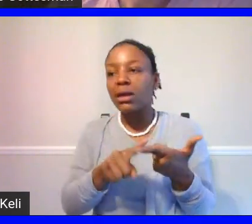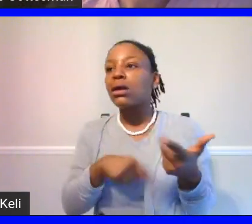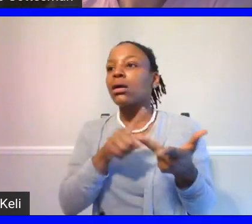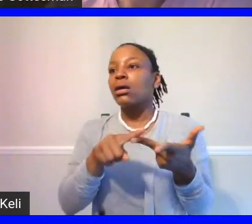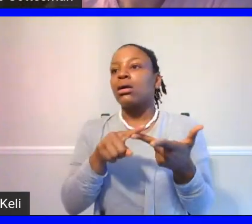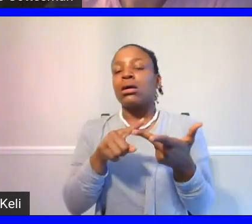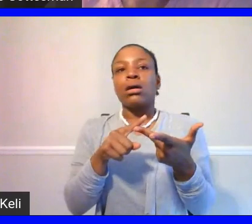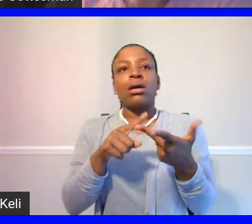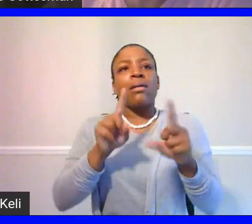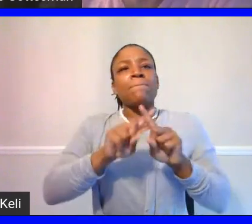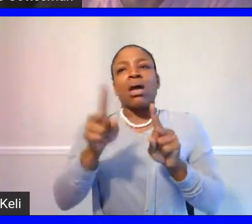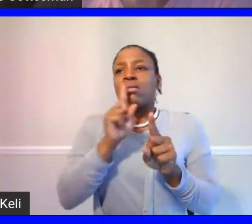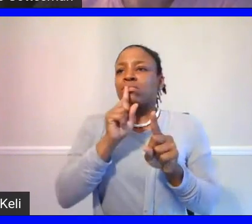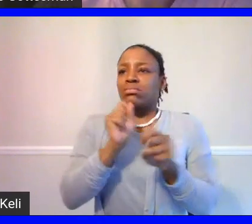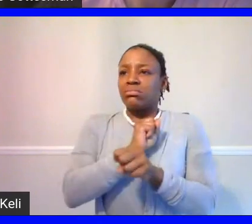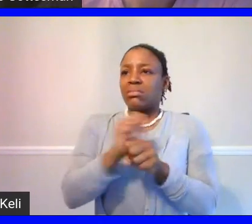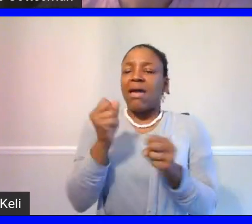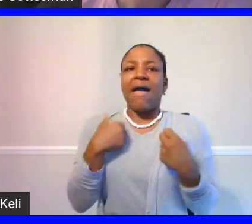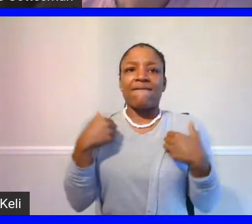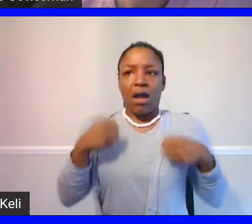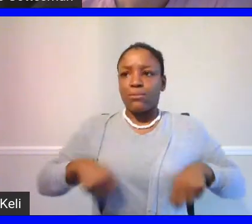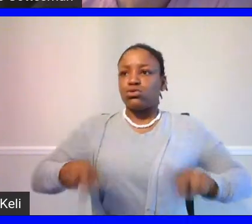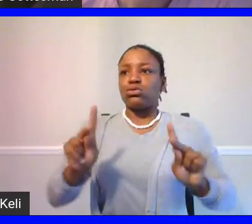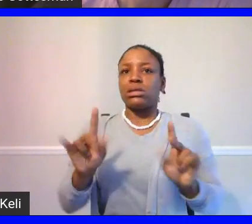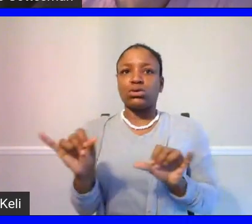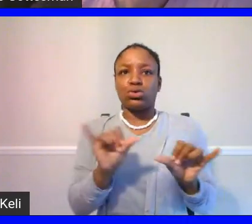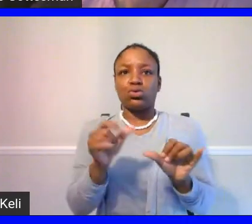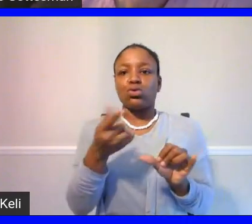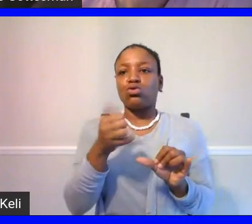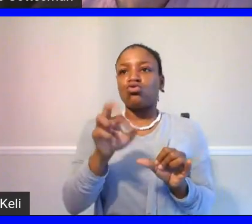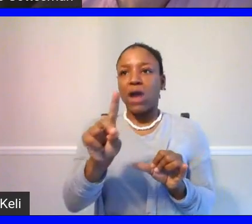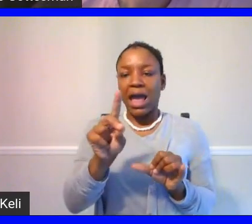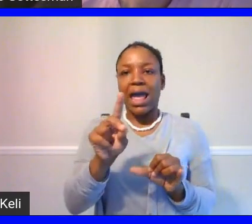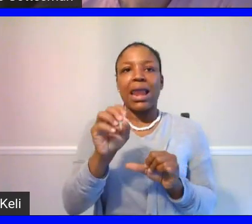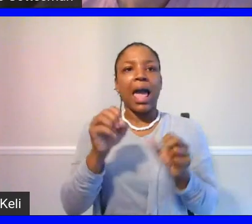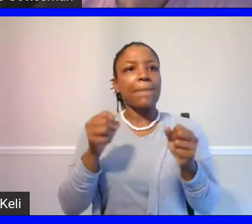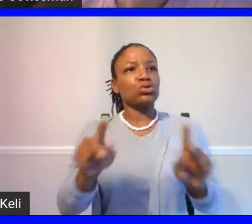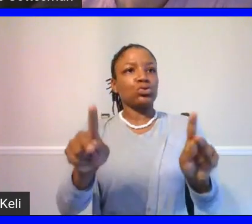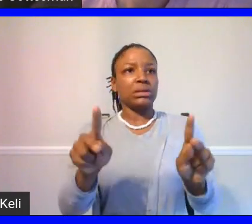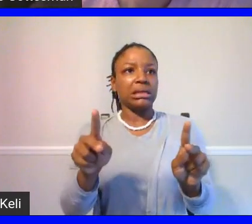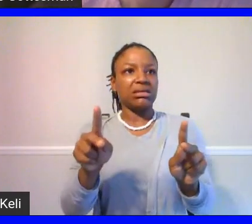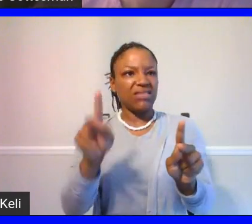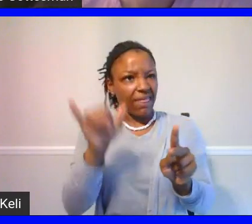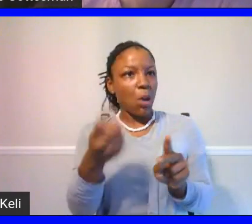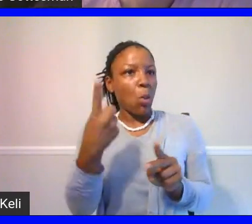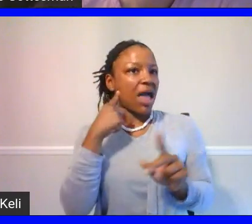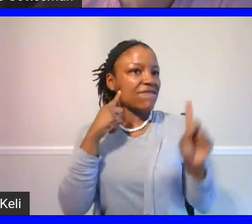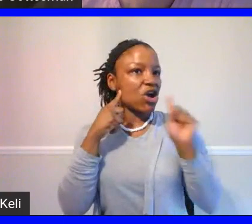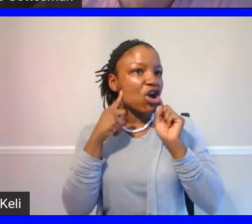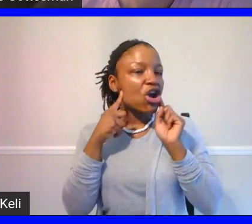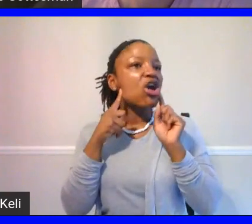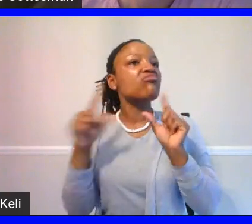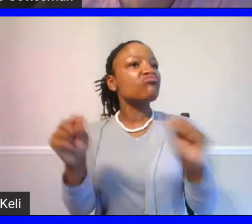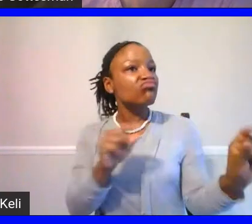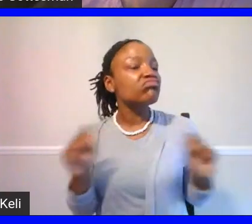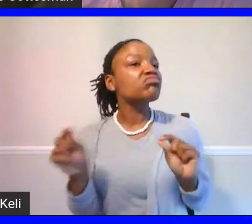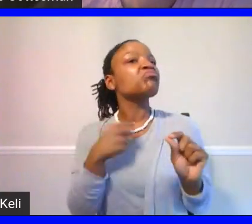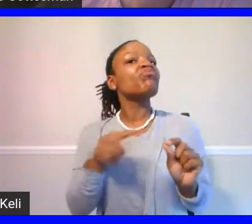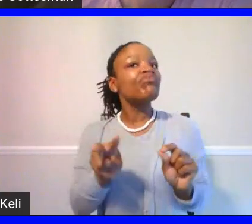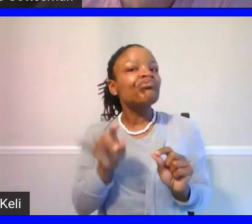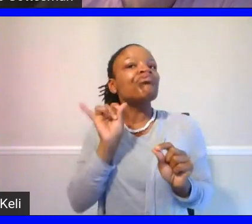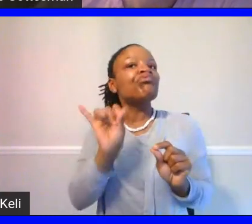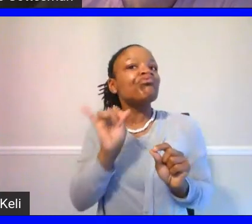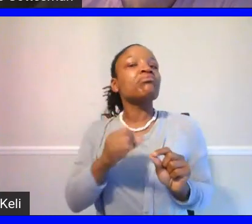looking at the grand opportunity is one that I've heard. And it does seem like that we have, since